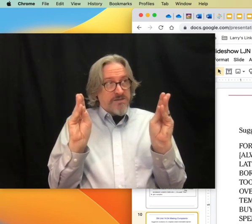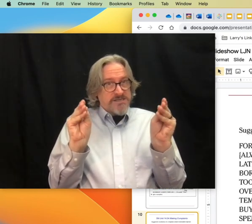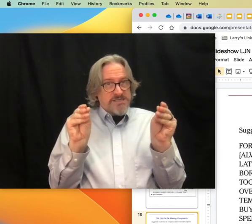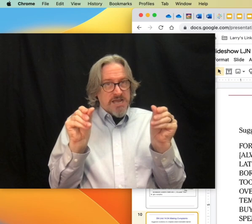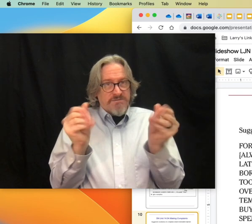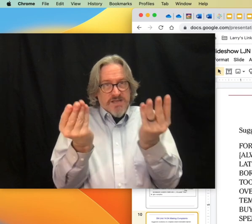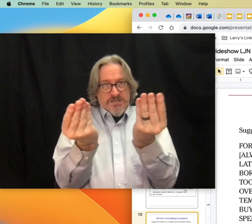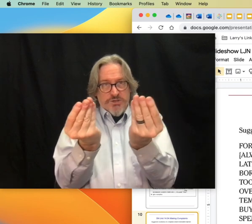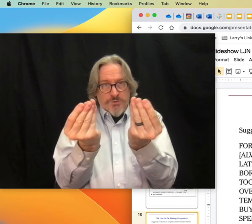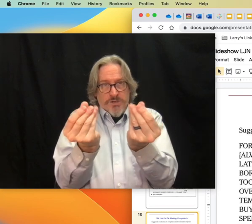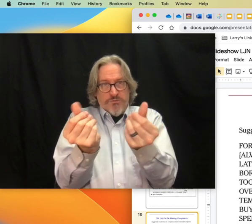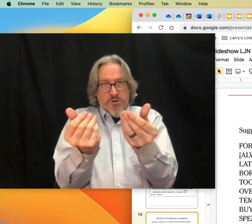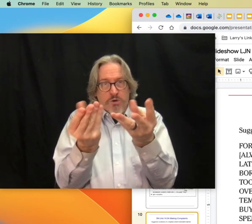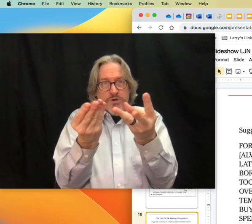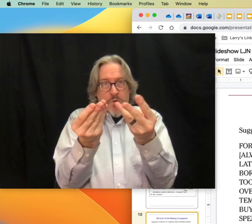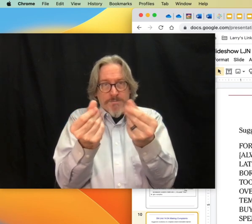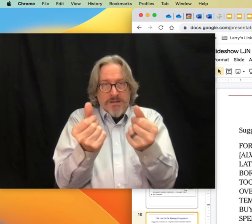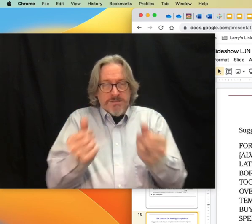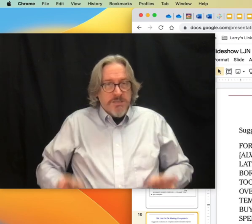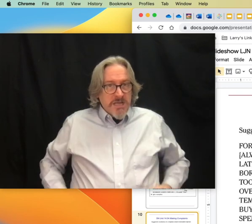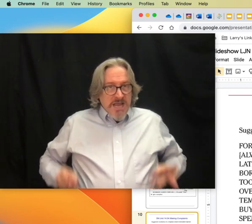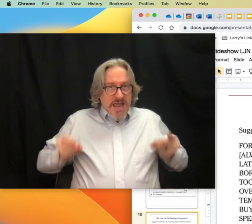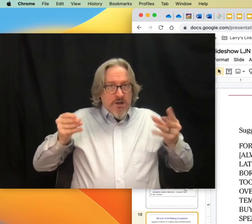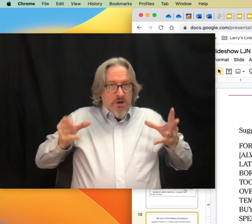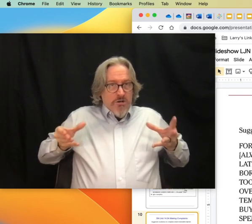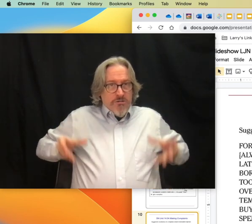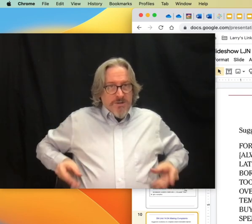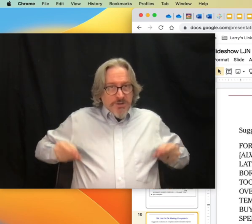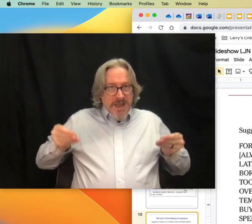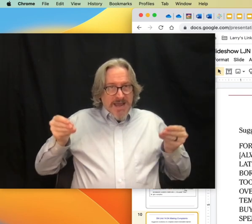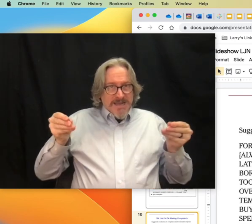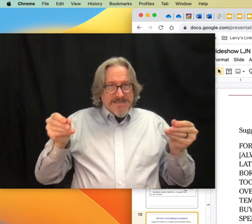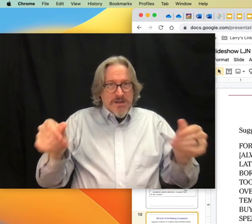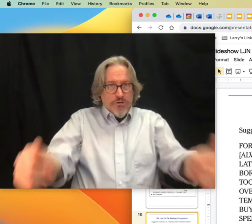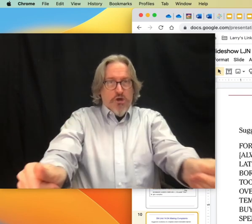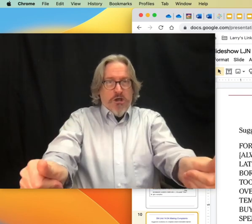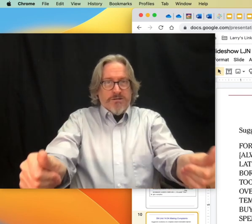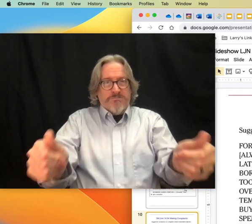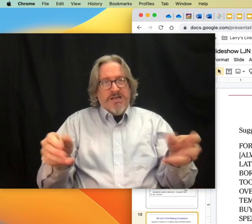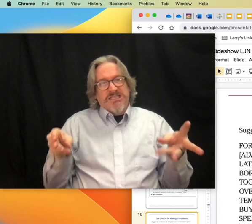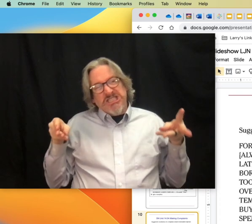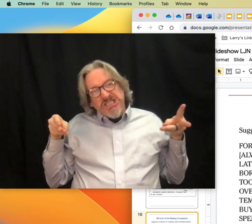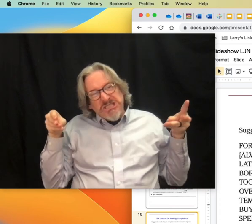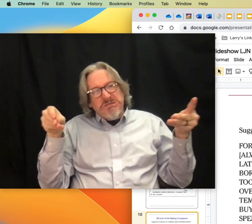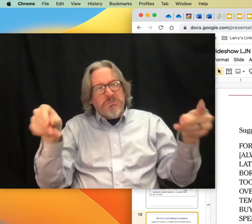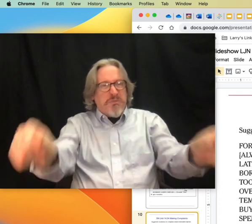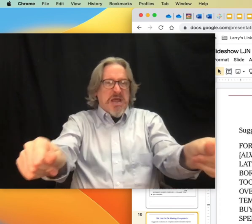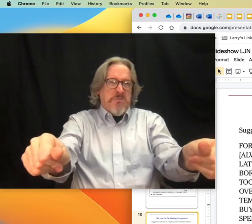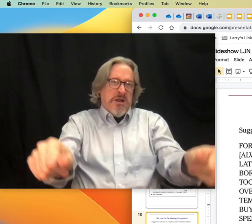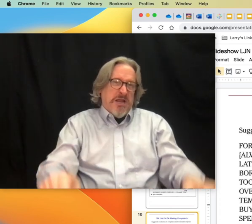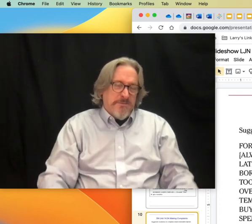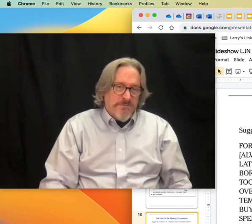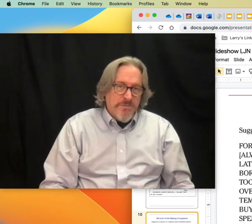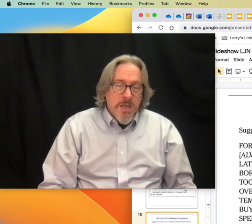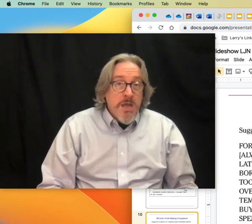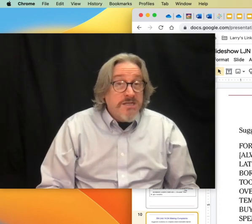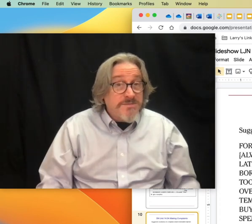where this is kind of like to erode or melt and all the money you had is now gone, right? Spend